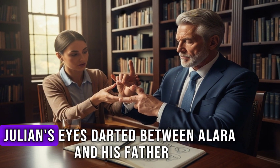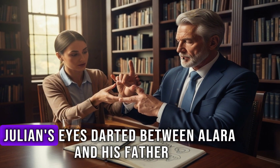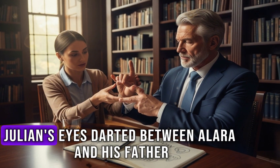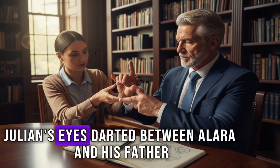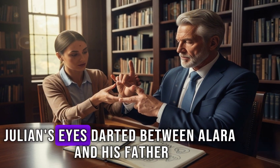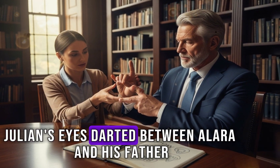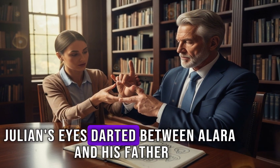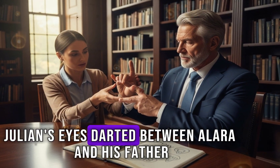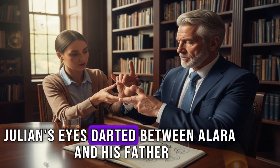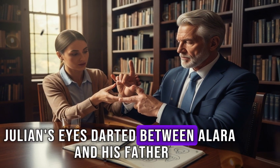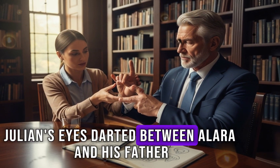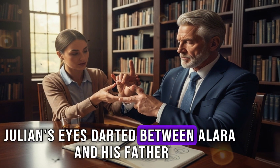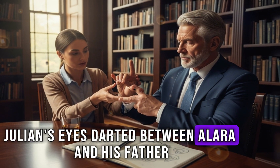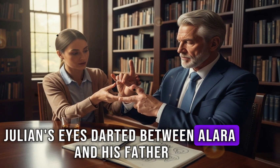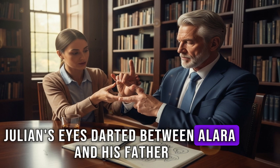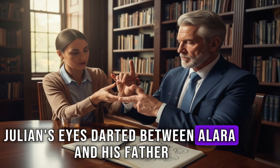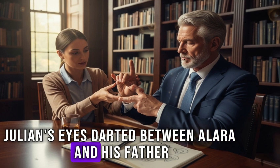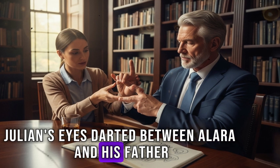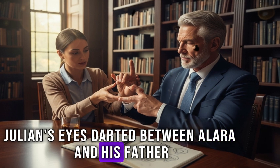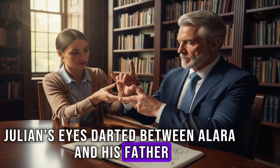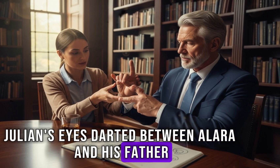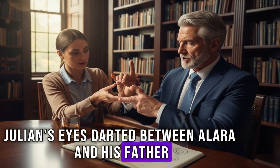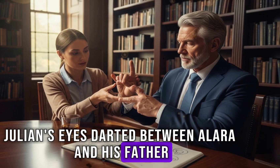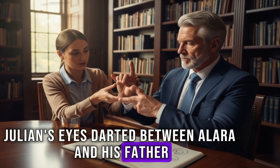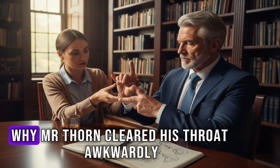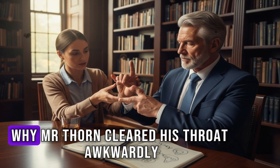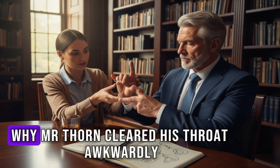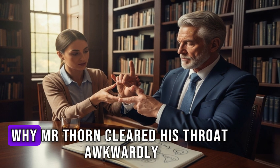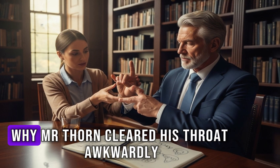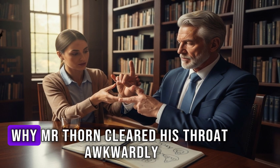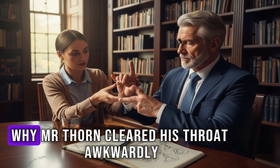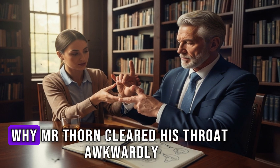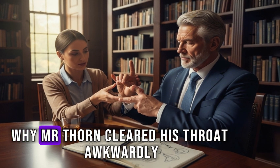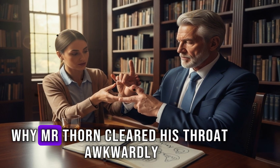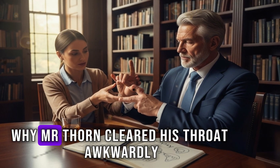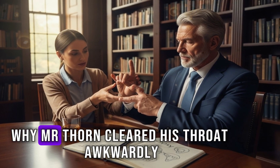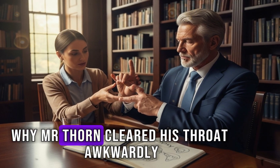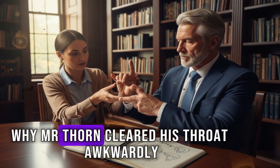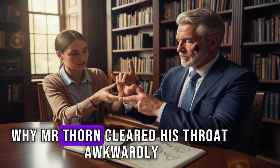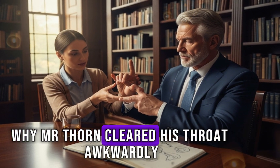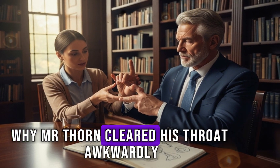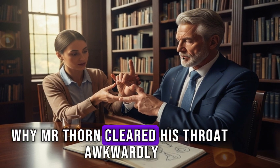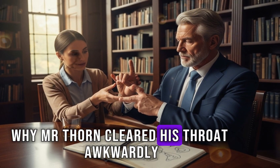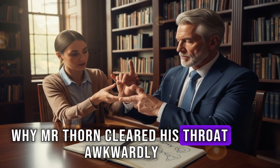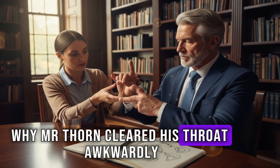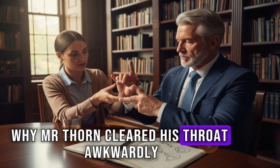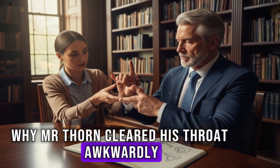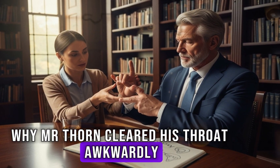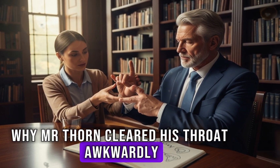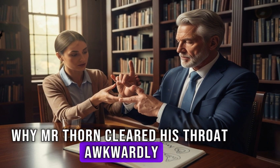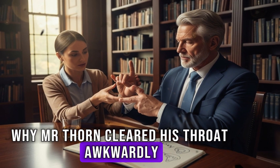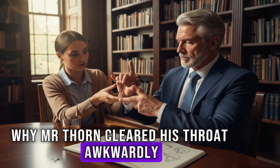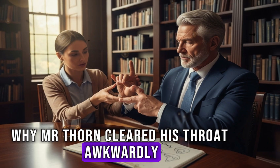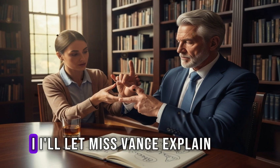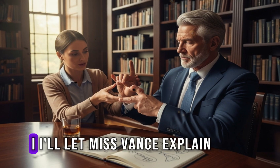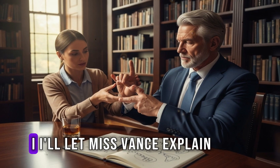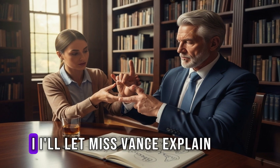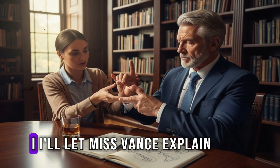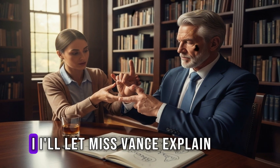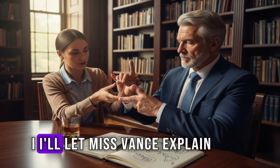Julian's eyes darted between Elara and his father. Why? Mr. Thorne cleared his throat awkwardly. I'll